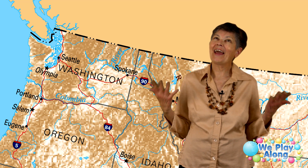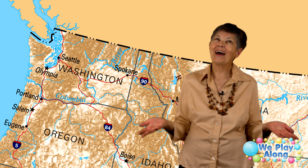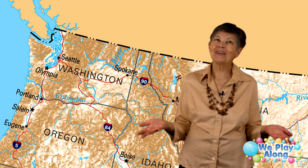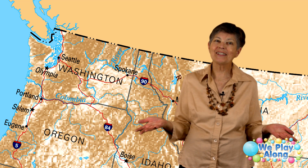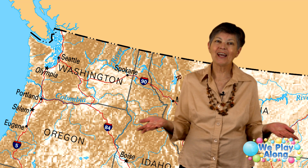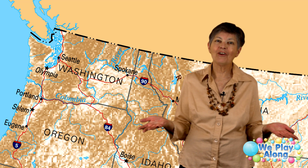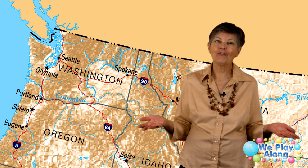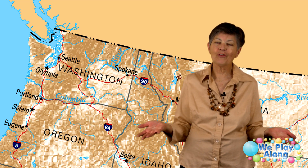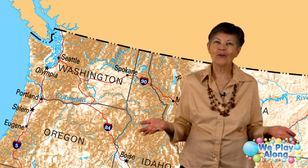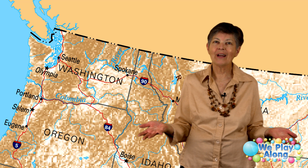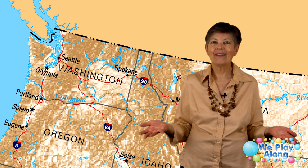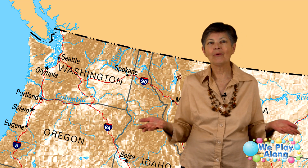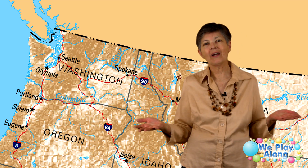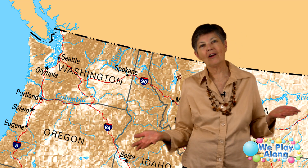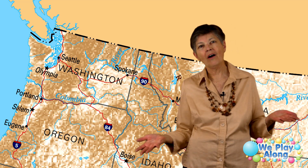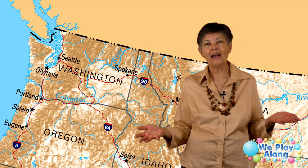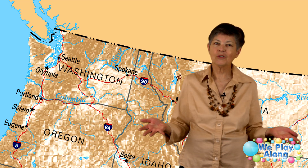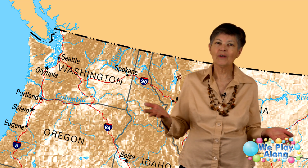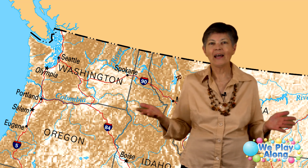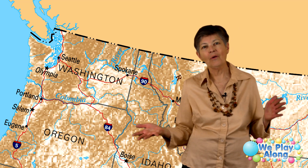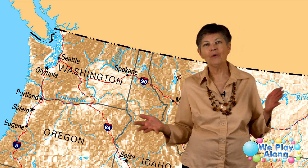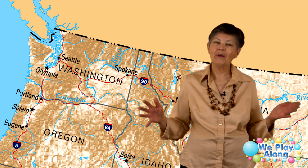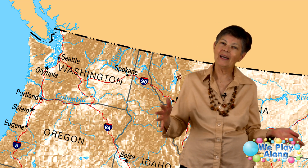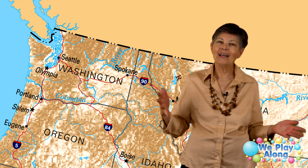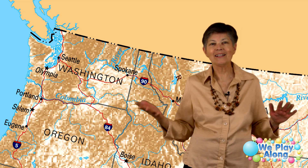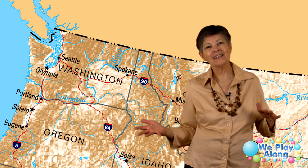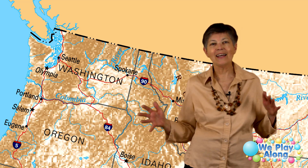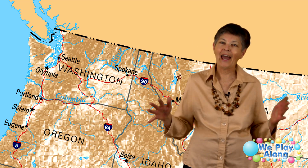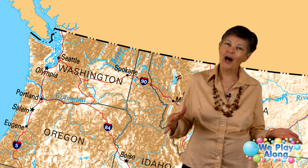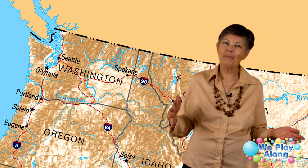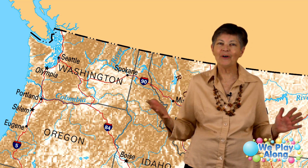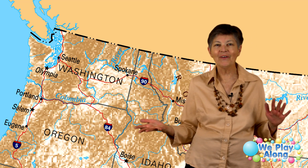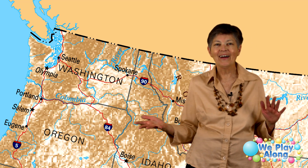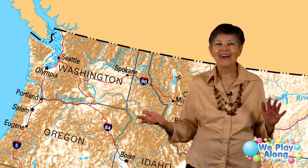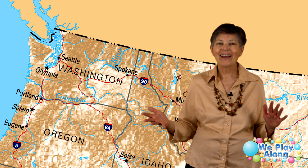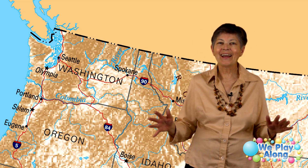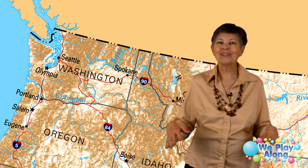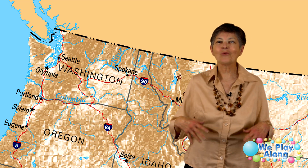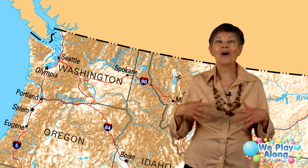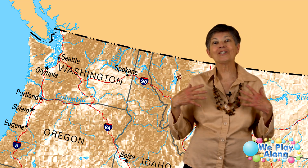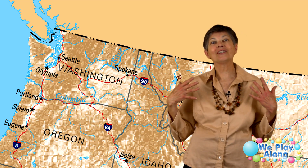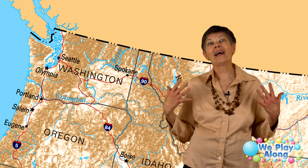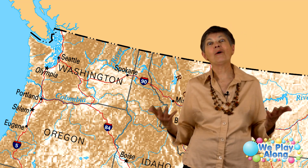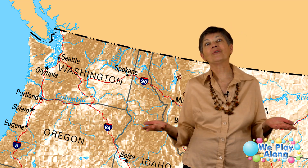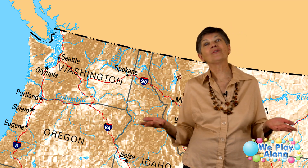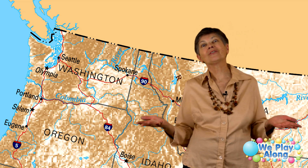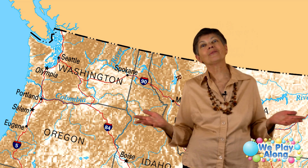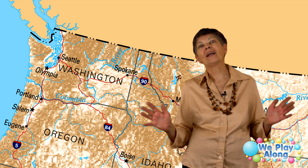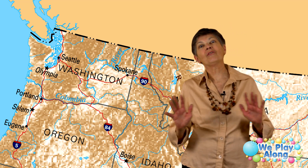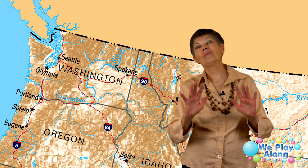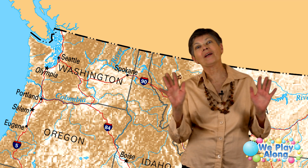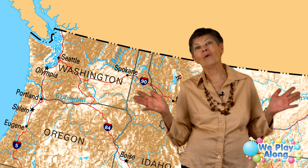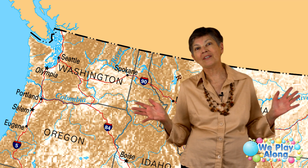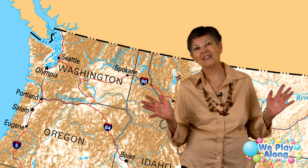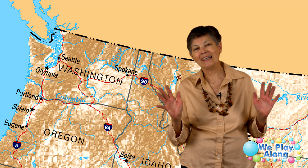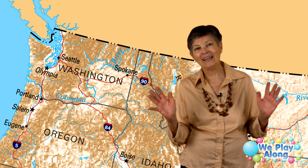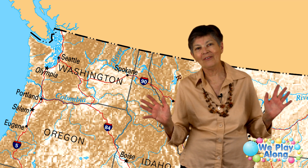have a state fruit, and I think we can all guess what that would be. It's the apple, okay, because the Washington apples are what everybody wants to eat,